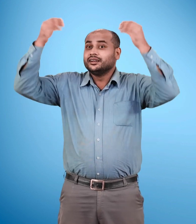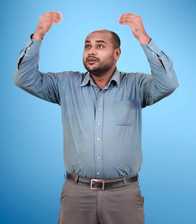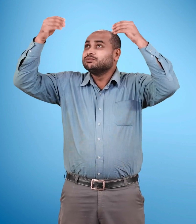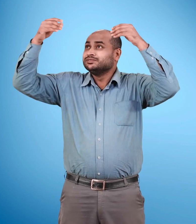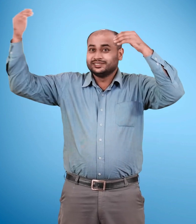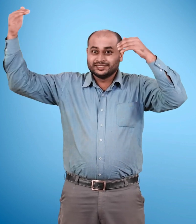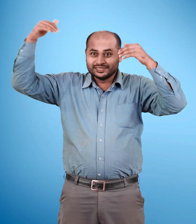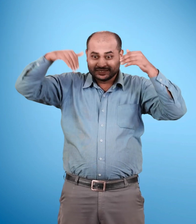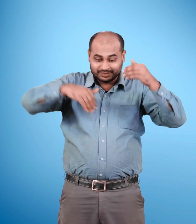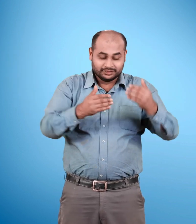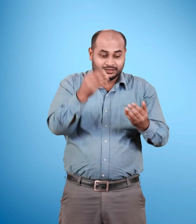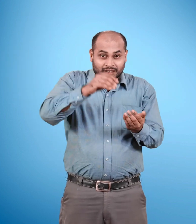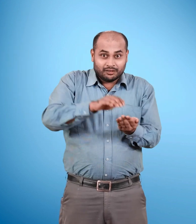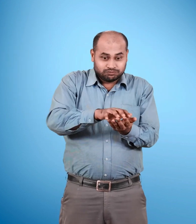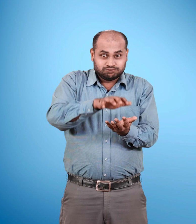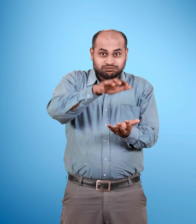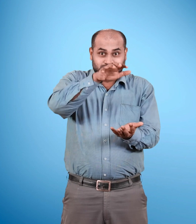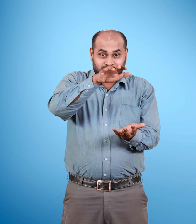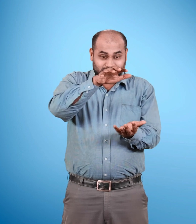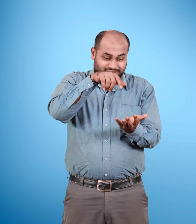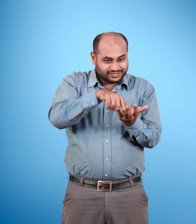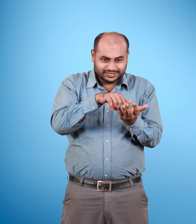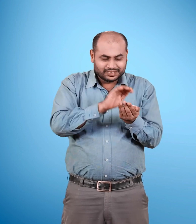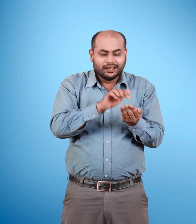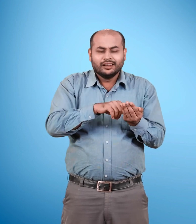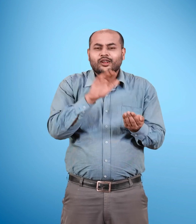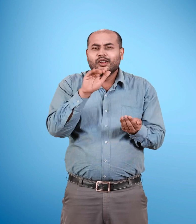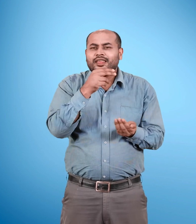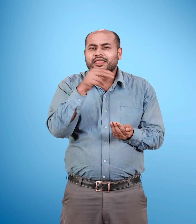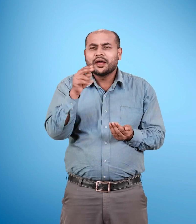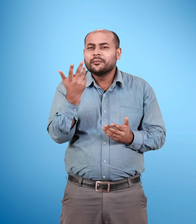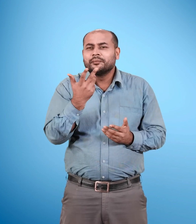Collecting rainwater in this way is called rainwater harvesting.